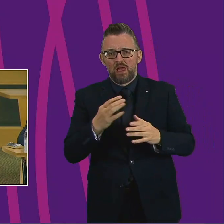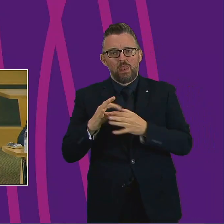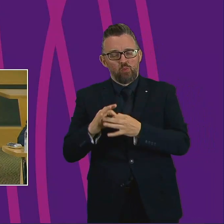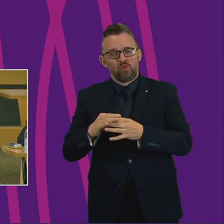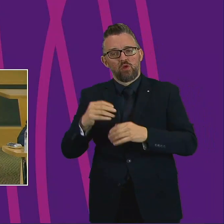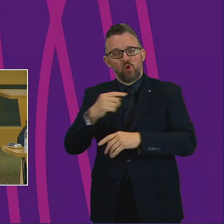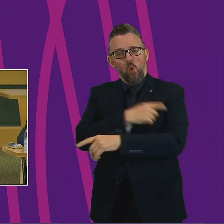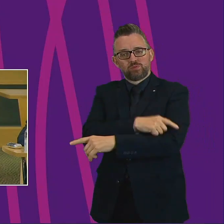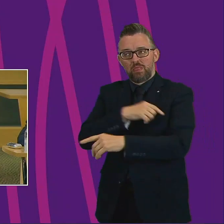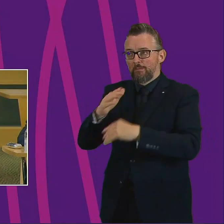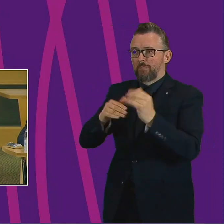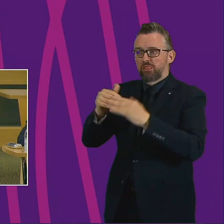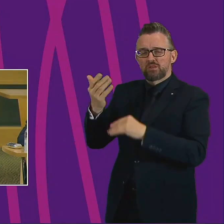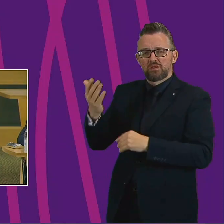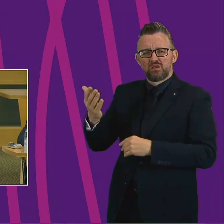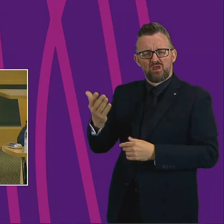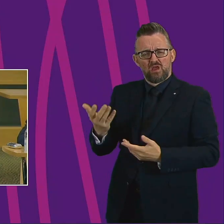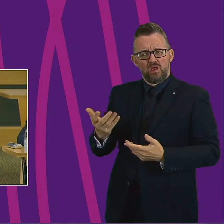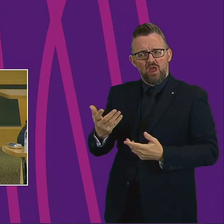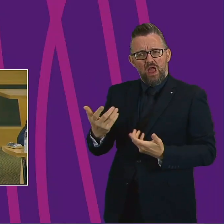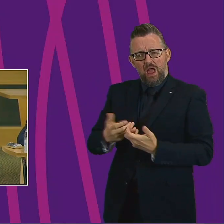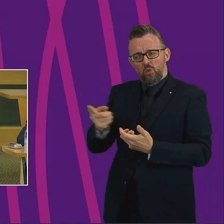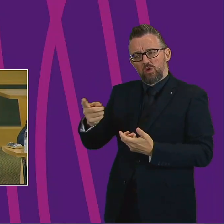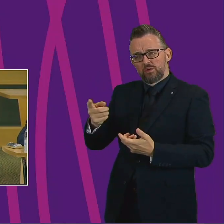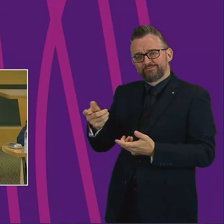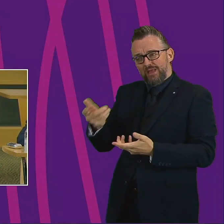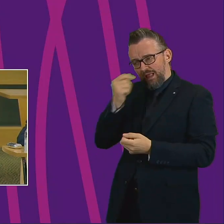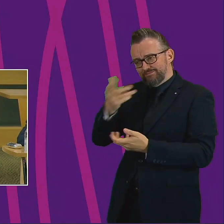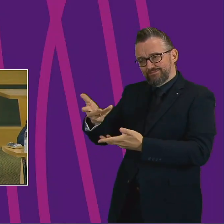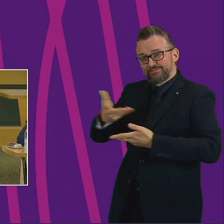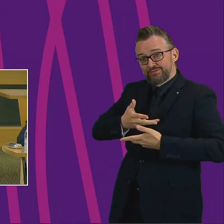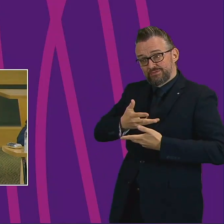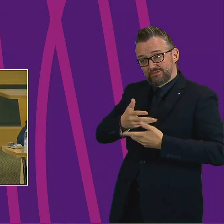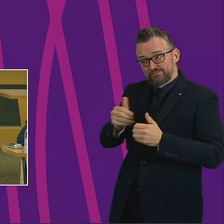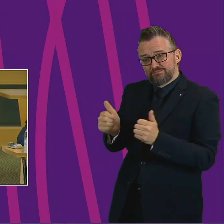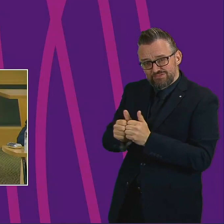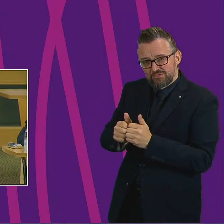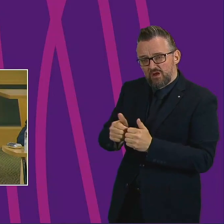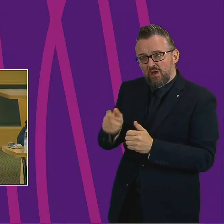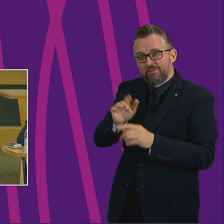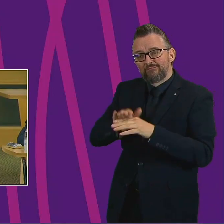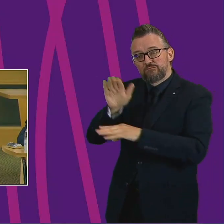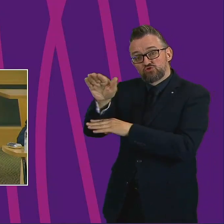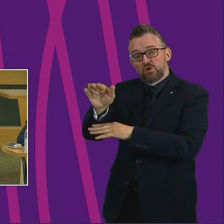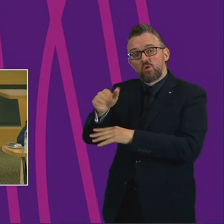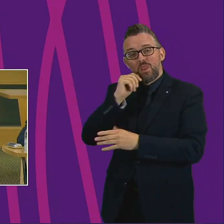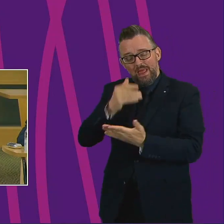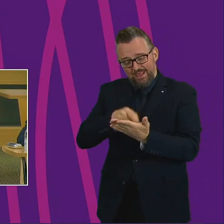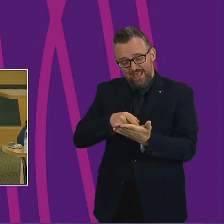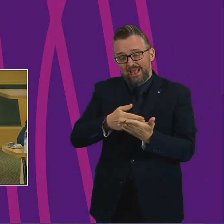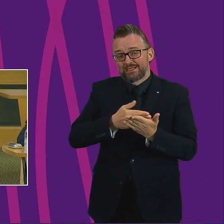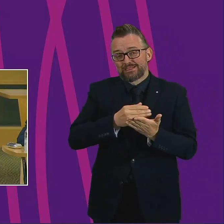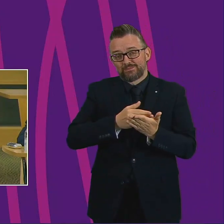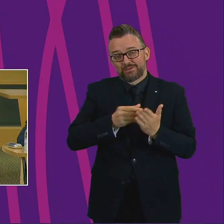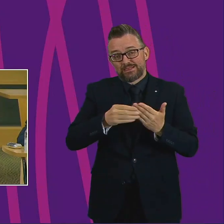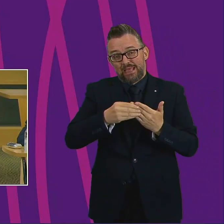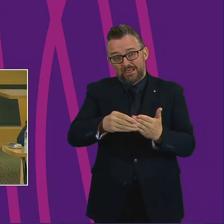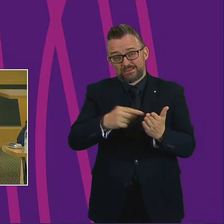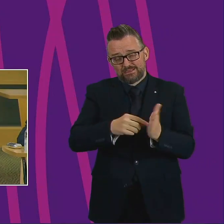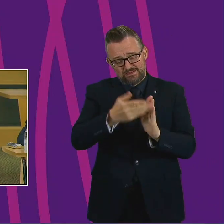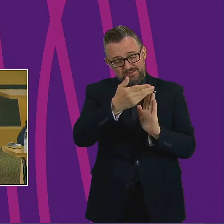And what assurance can the Cabinet Secretary give that clear guidance will be produced in future and that that guidance will be